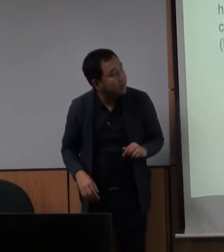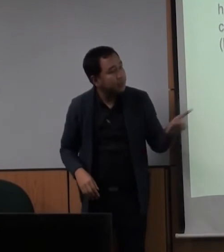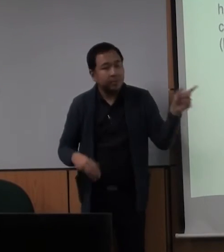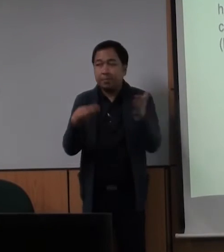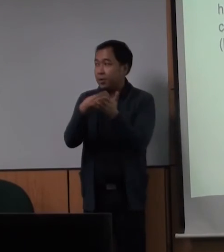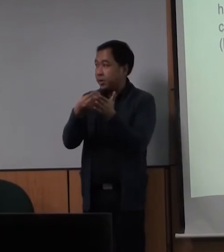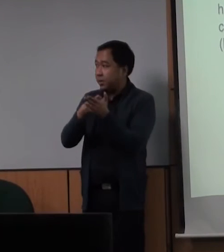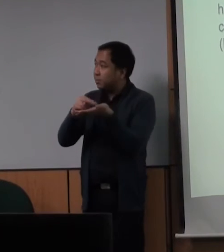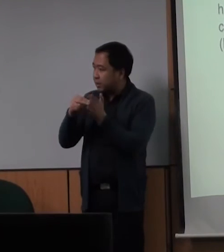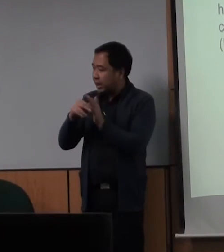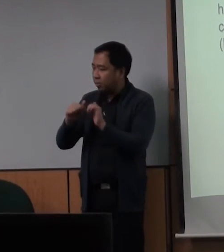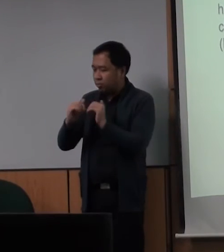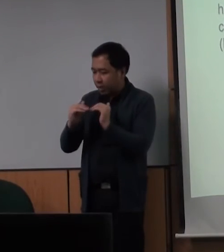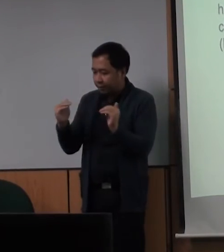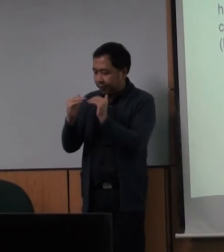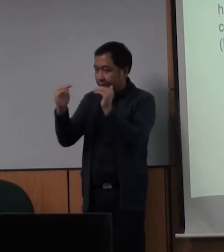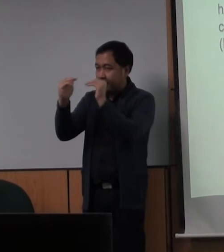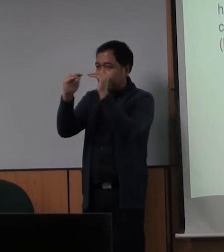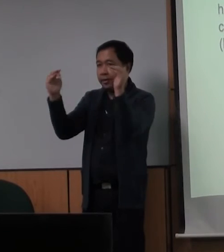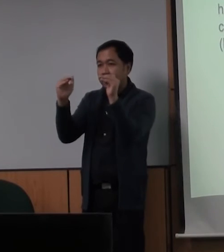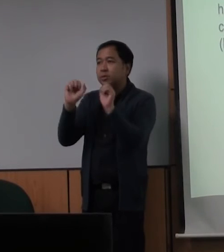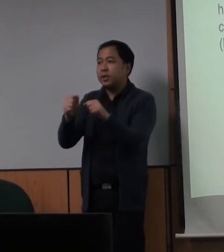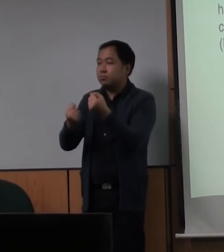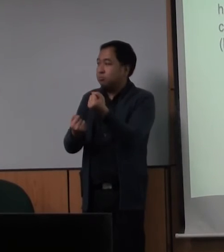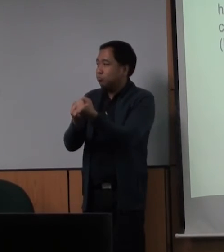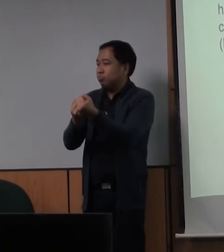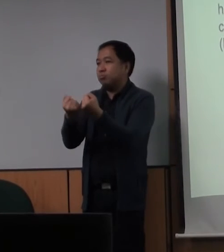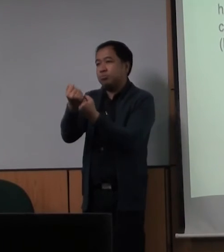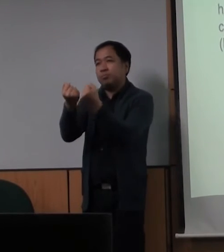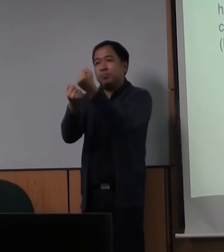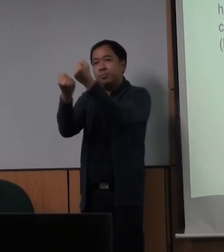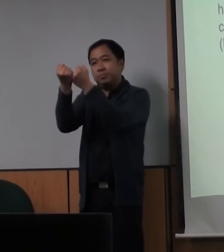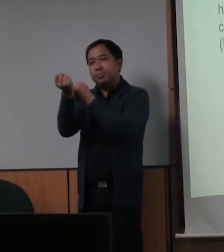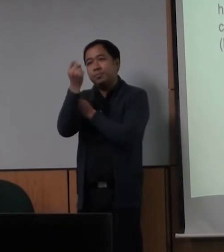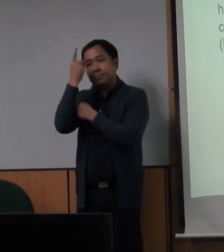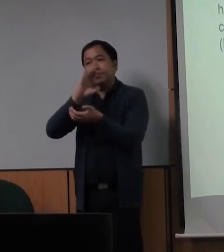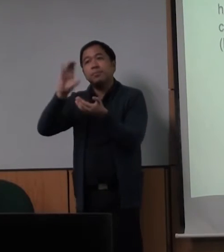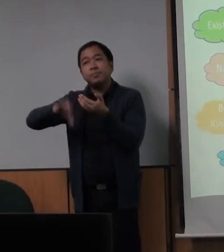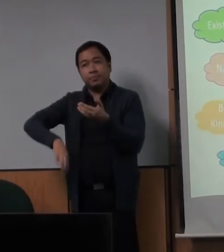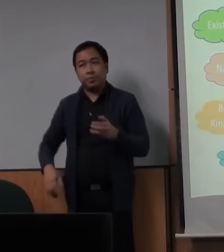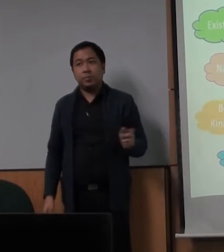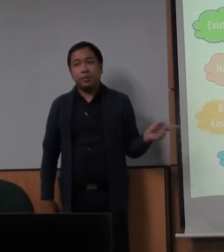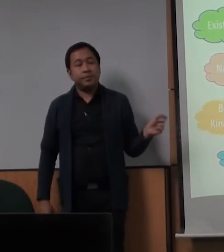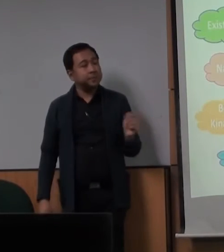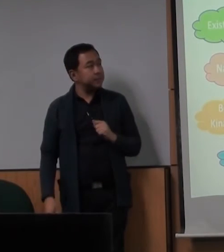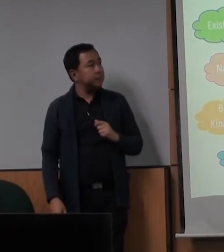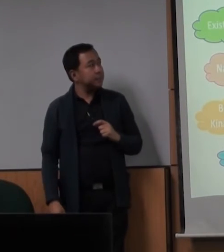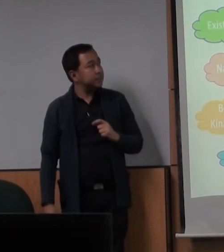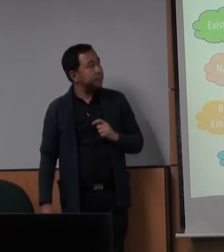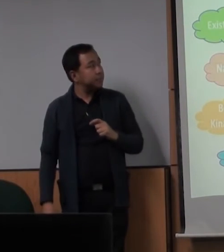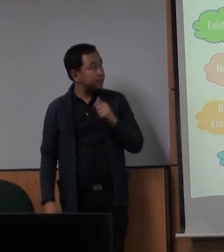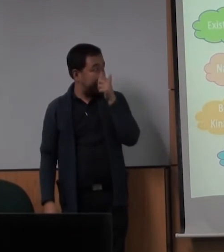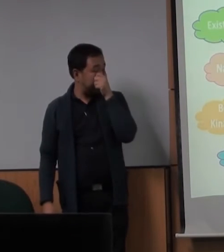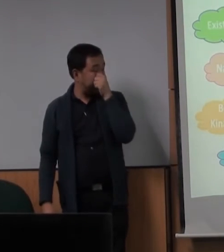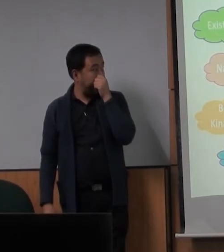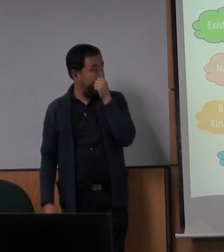understanding. Next.